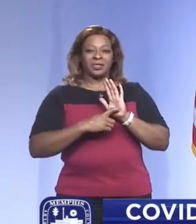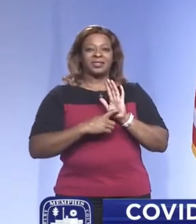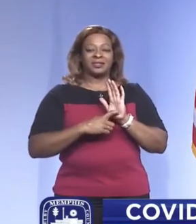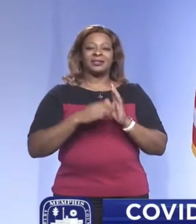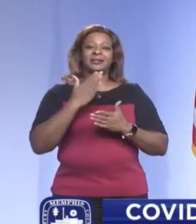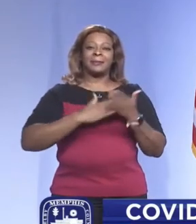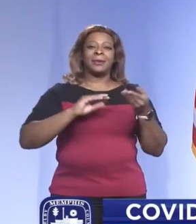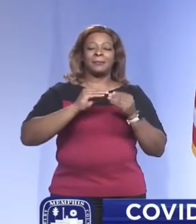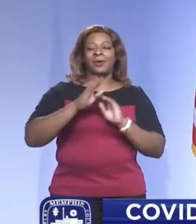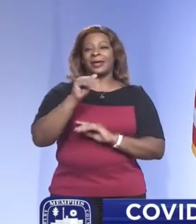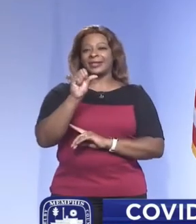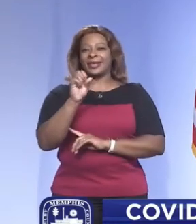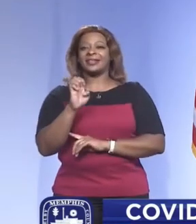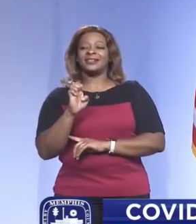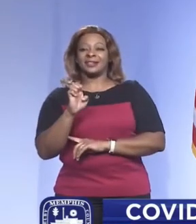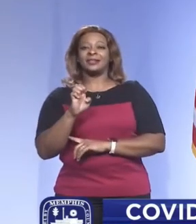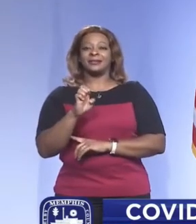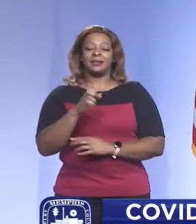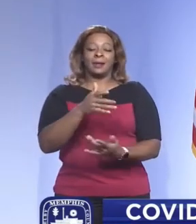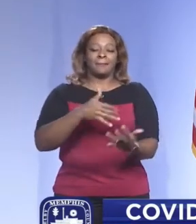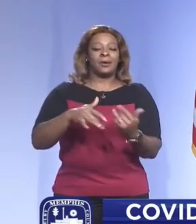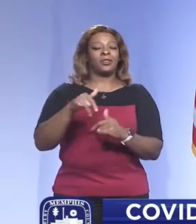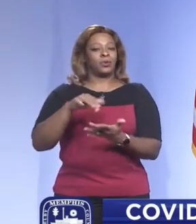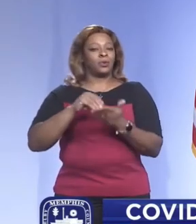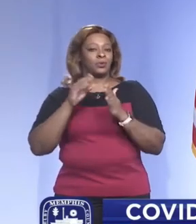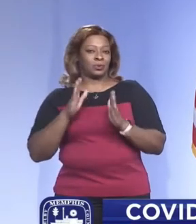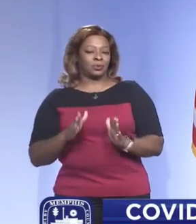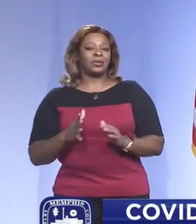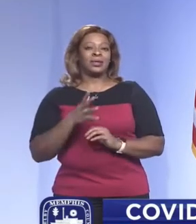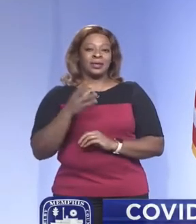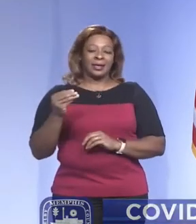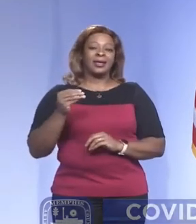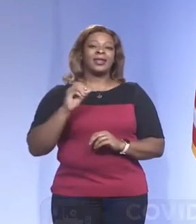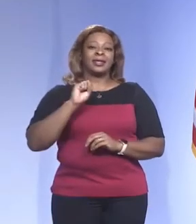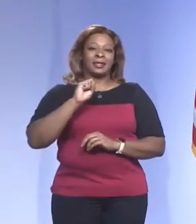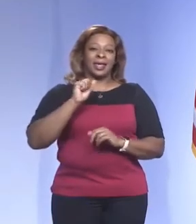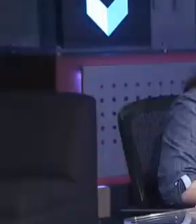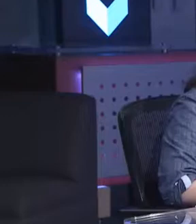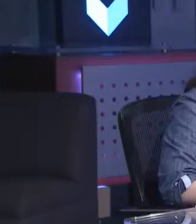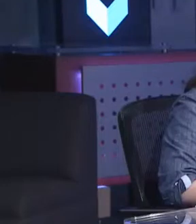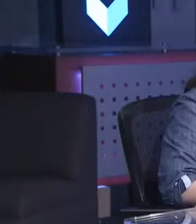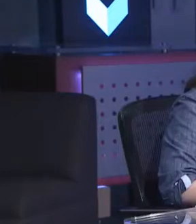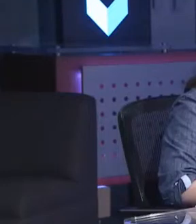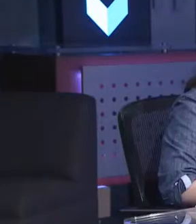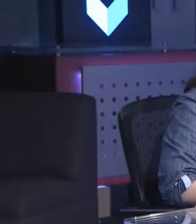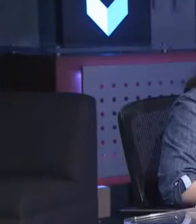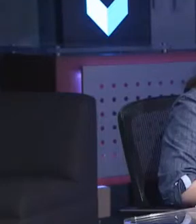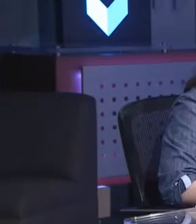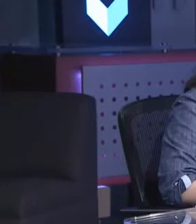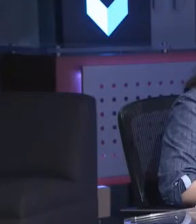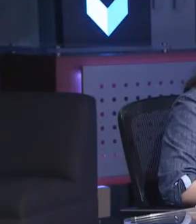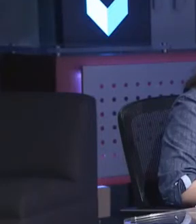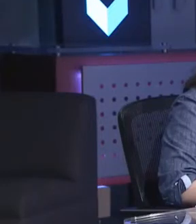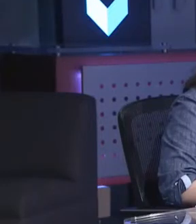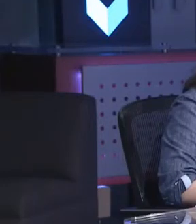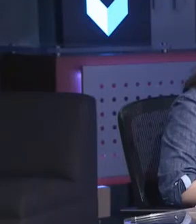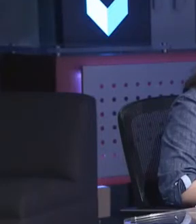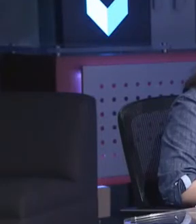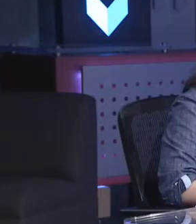some cases among students and athletes. Thanks, Jane. We'll go back to Daniel